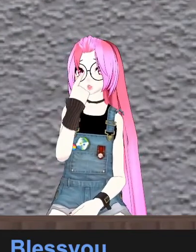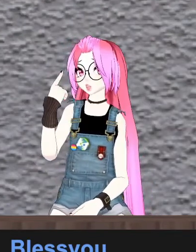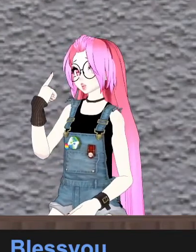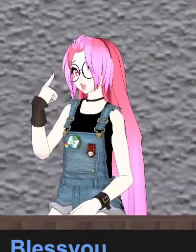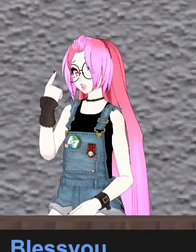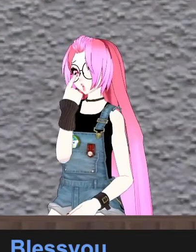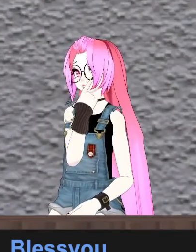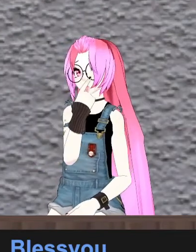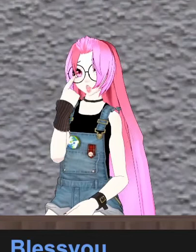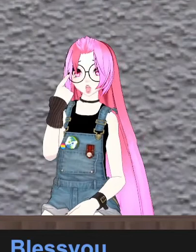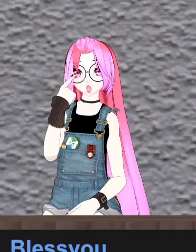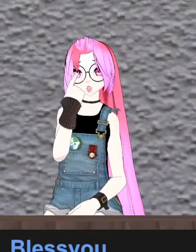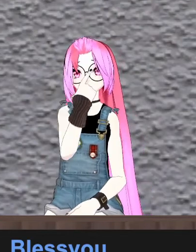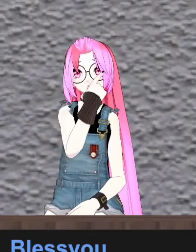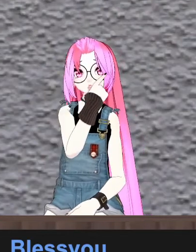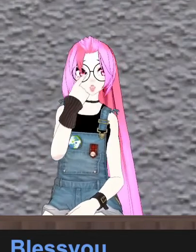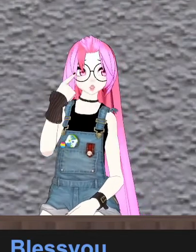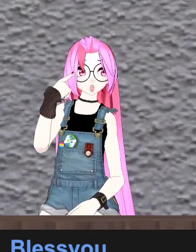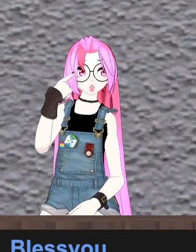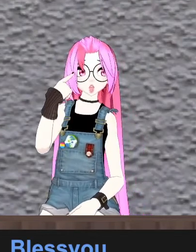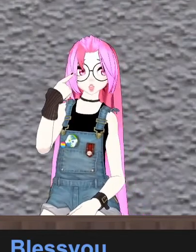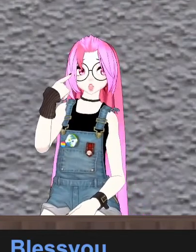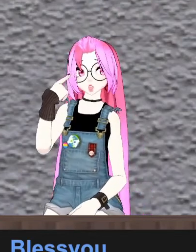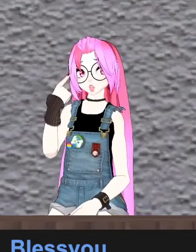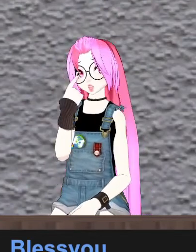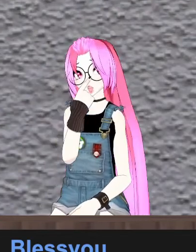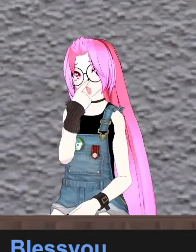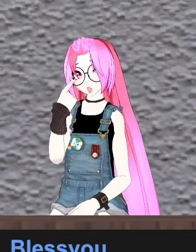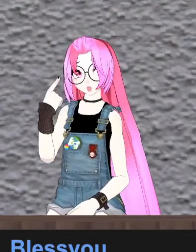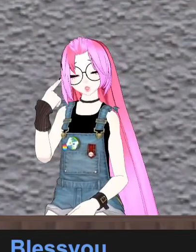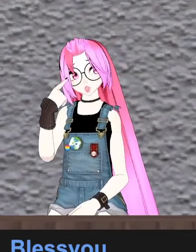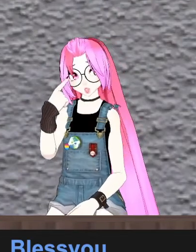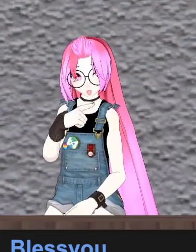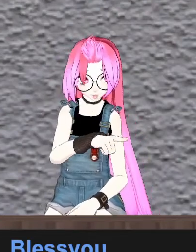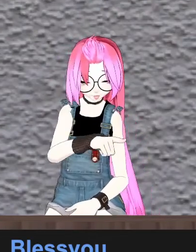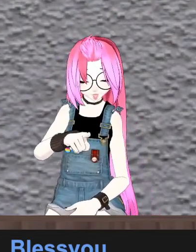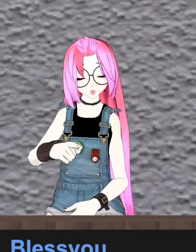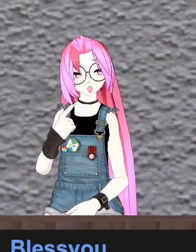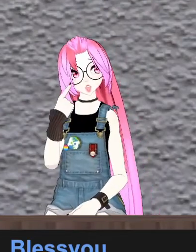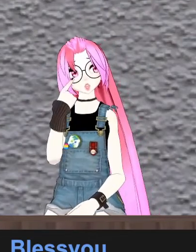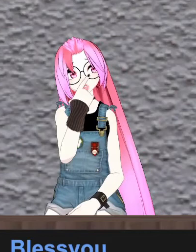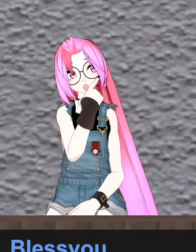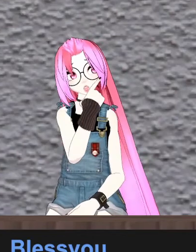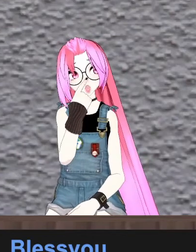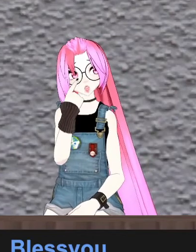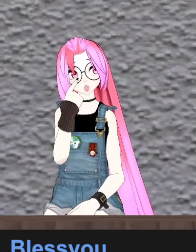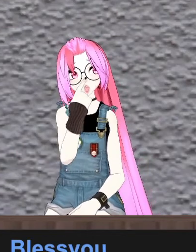His name is with eyes because when he was born, he had a green eye and a blue eye. So his parents noticed that and gave him the sign name of